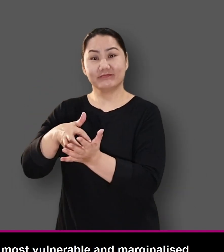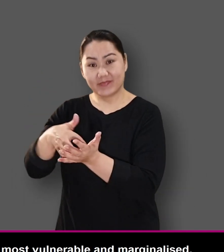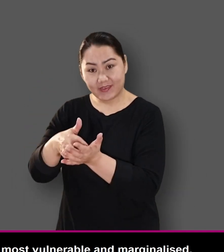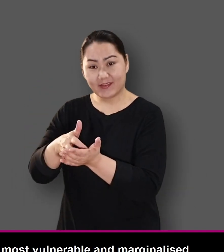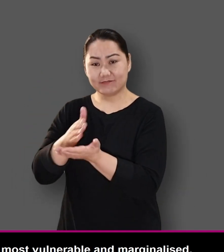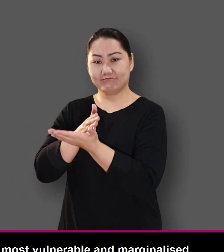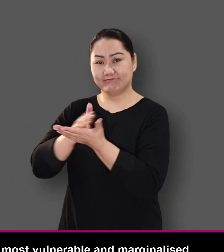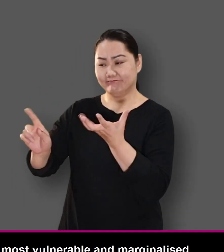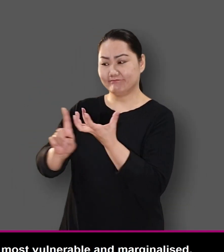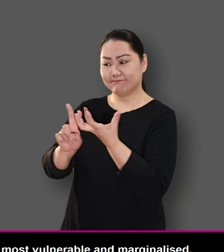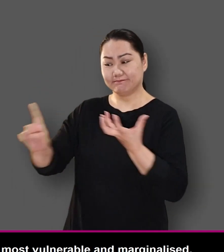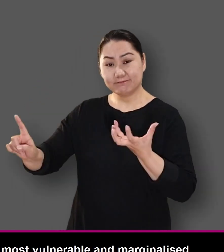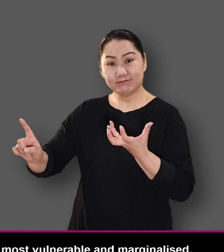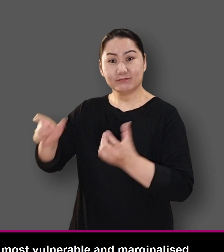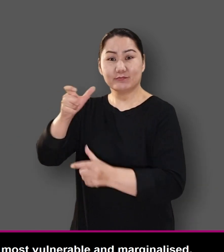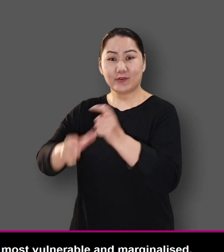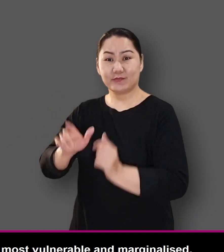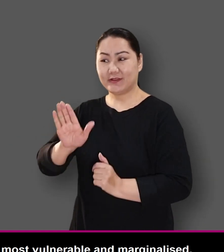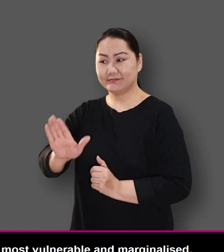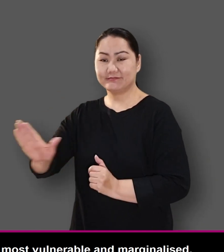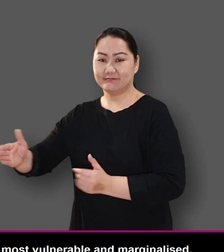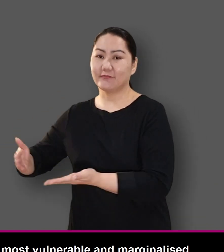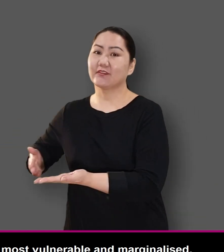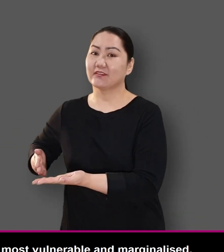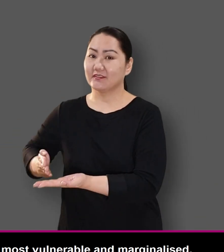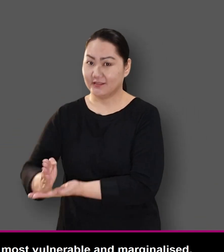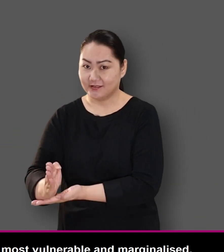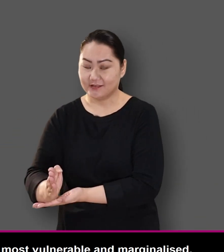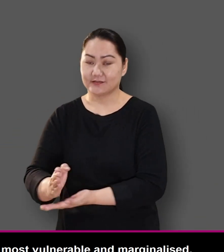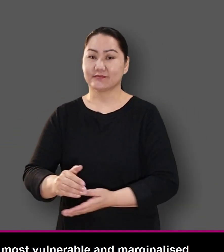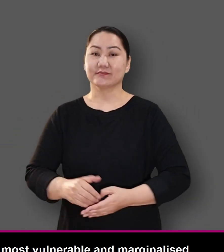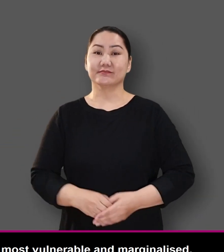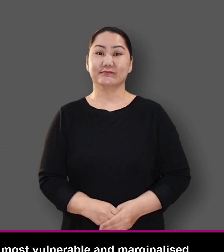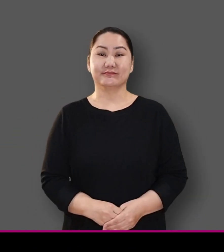and promote the rights of the most vulnerable and marginalized.